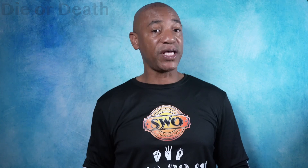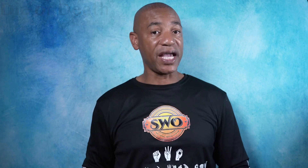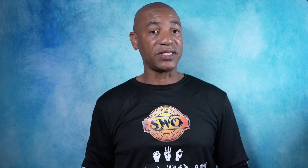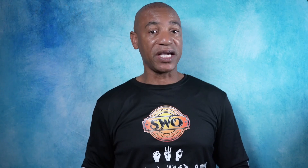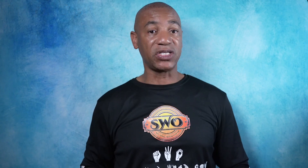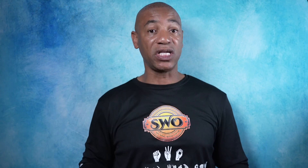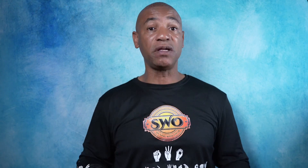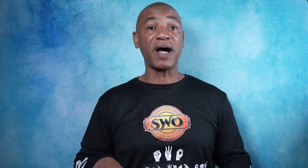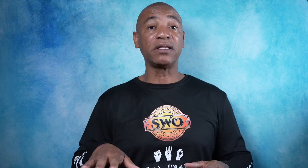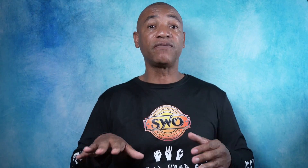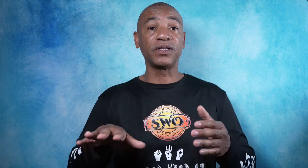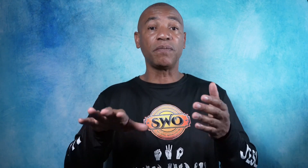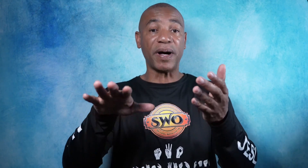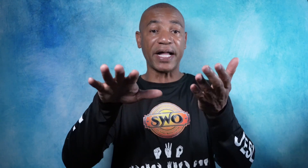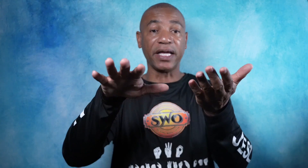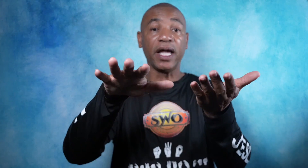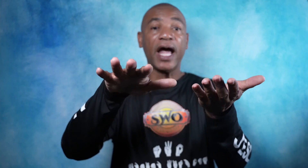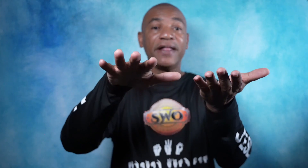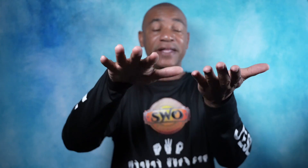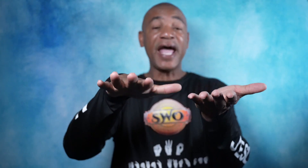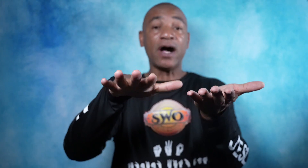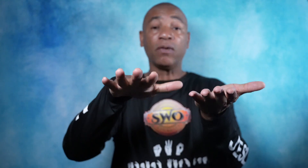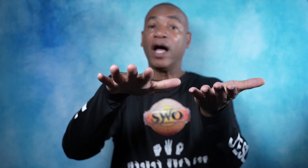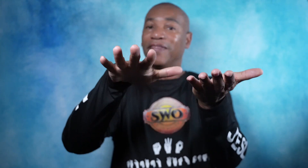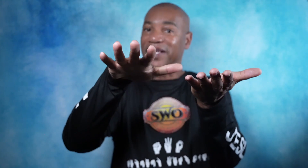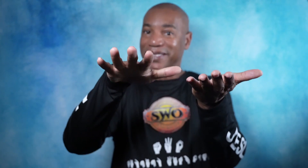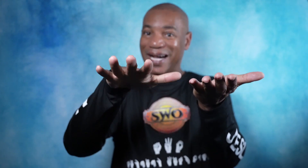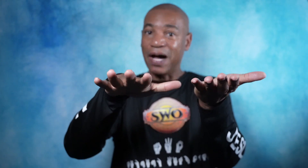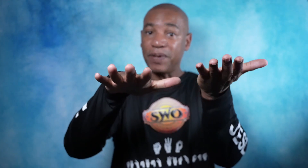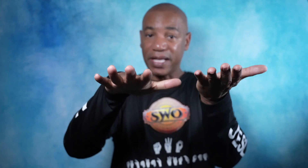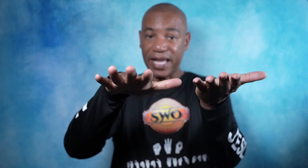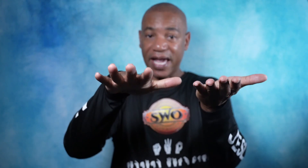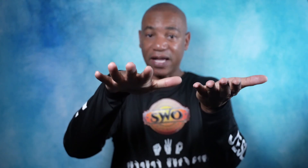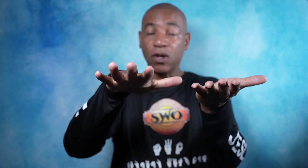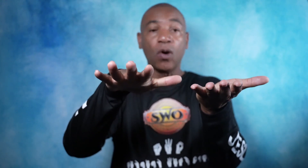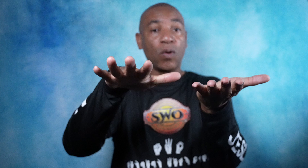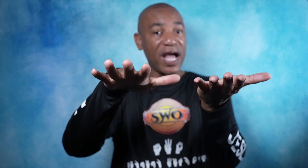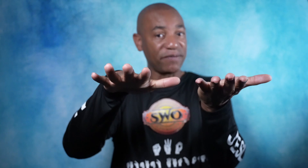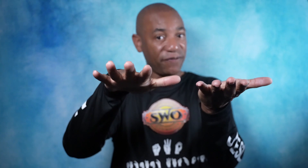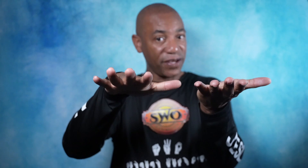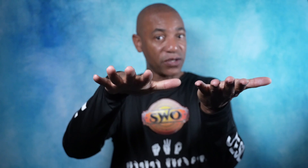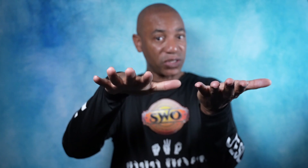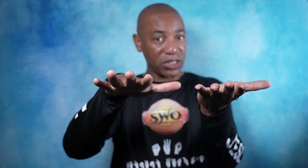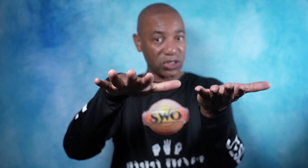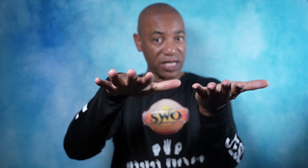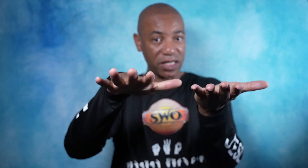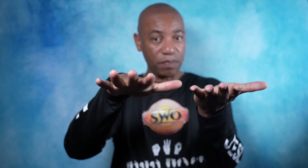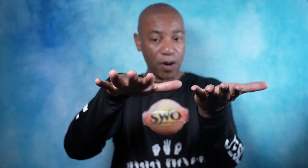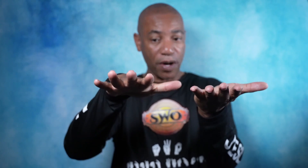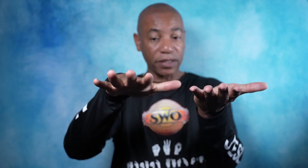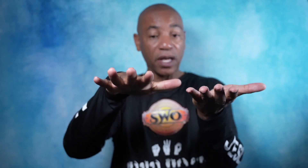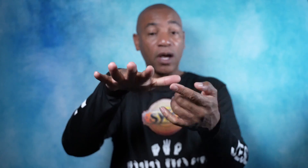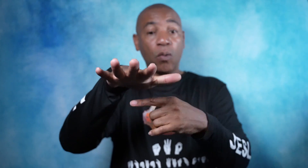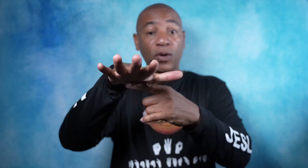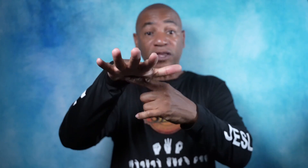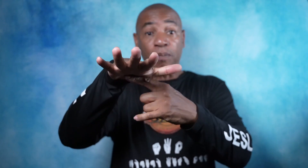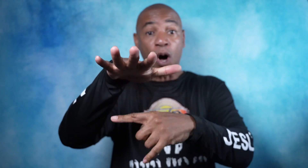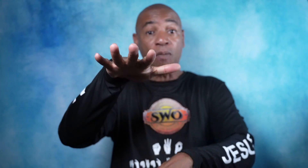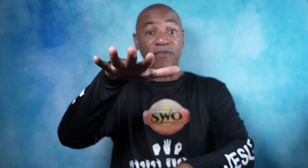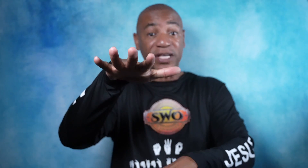hands, extend them out in front of the body. Now, the dominant hand will have the fingers extended apart with the palm